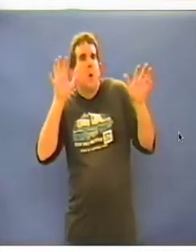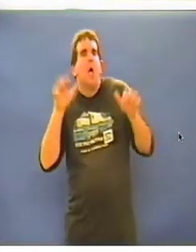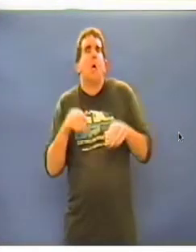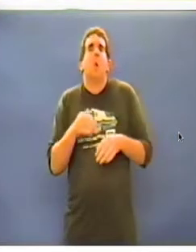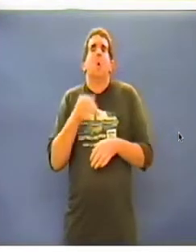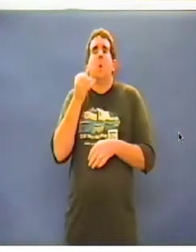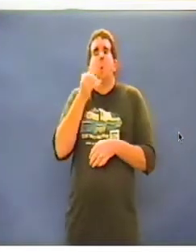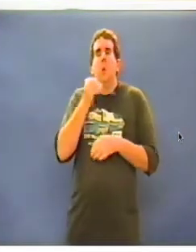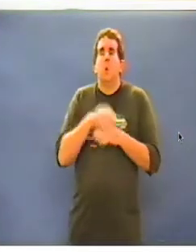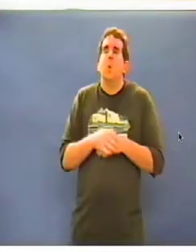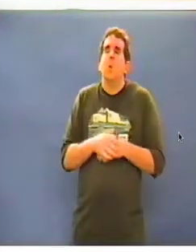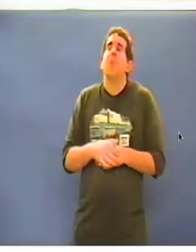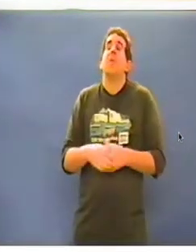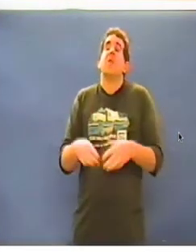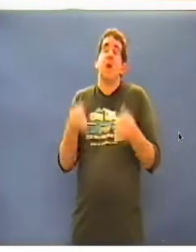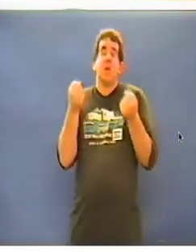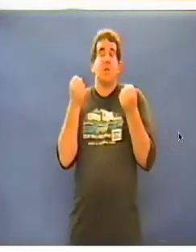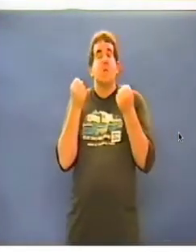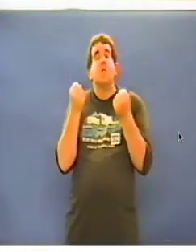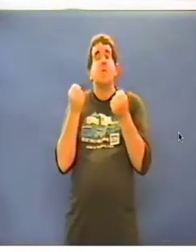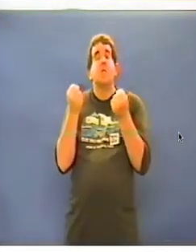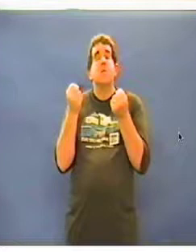tease my roommate a little bit about that.